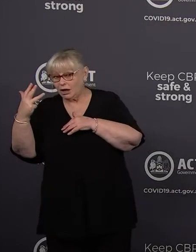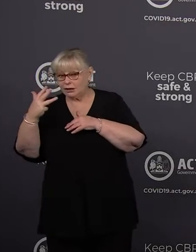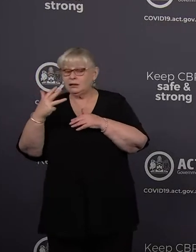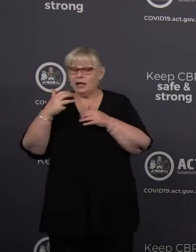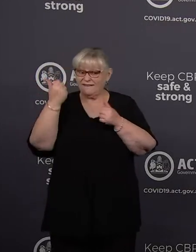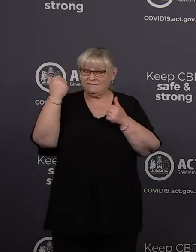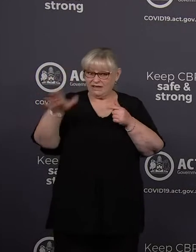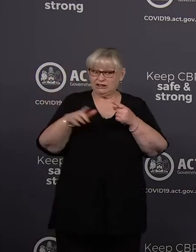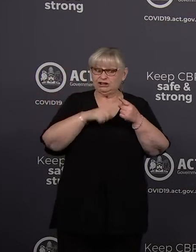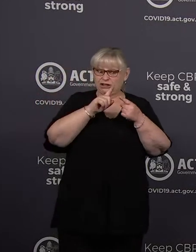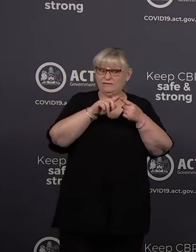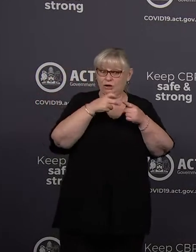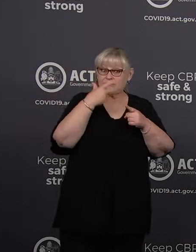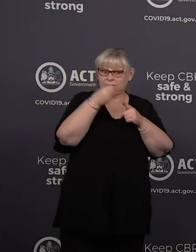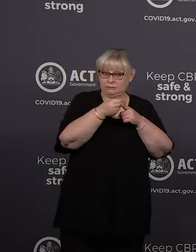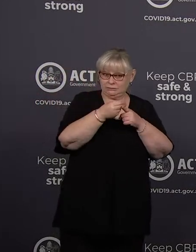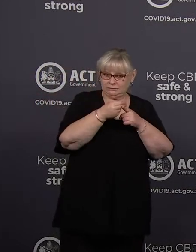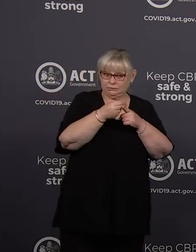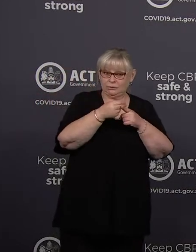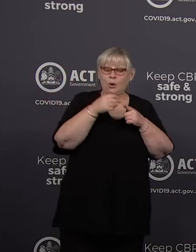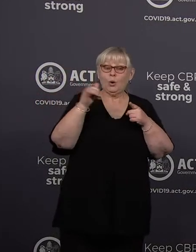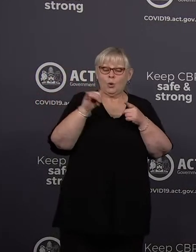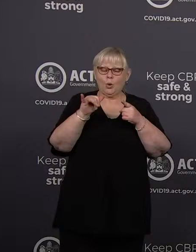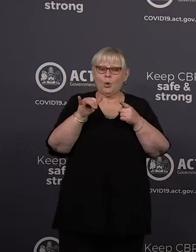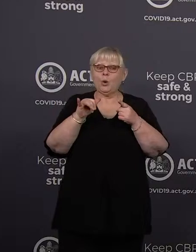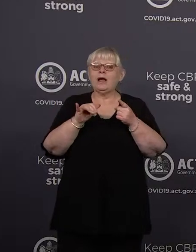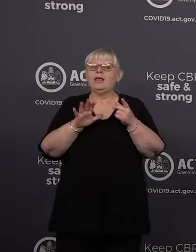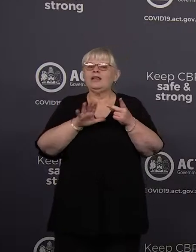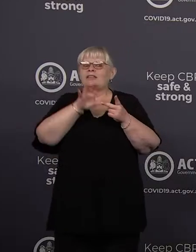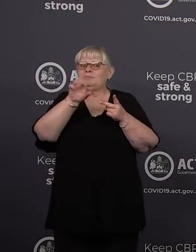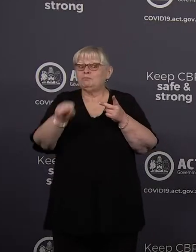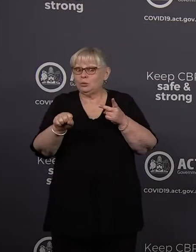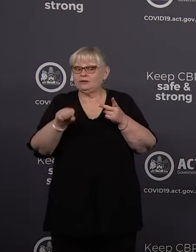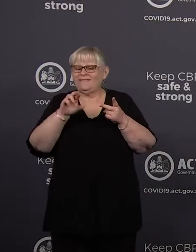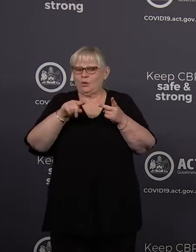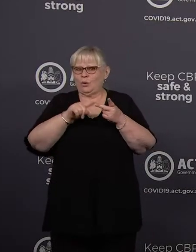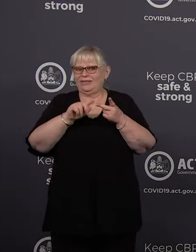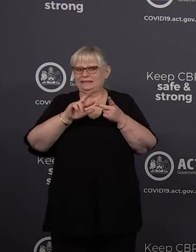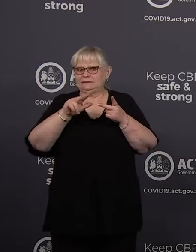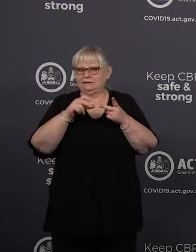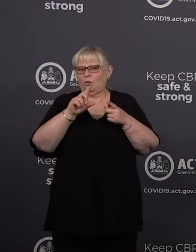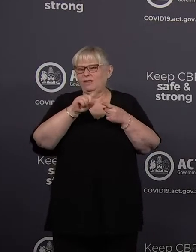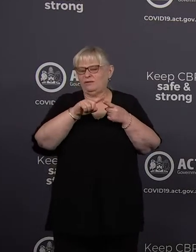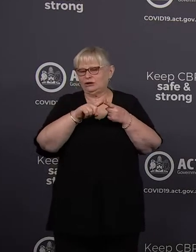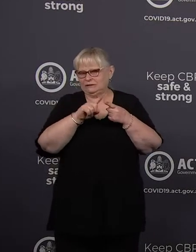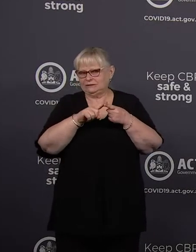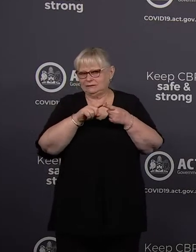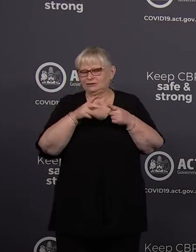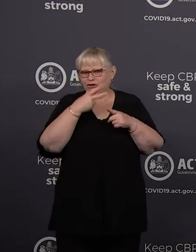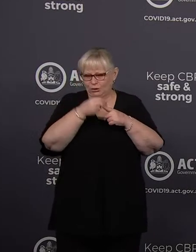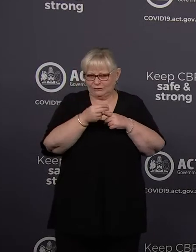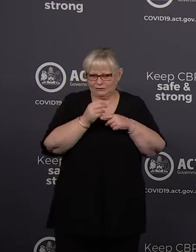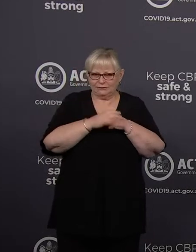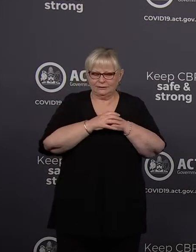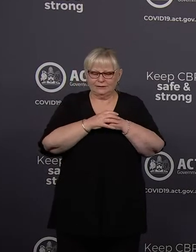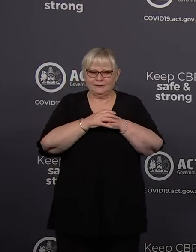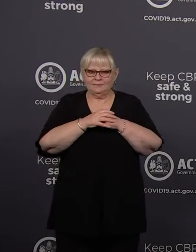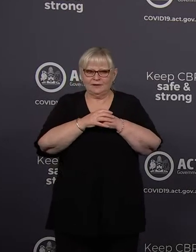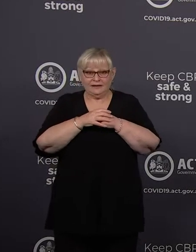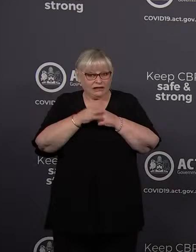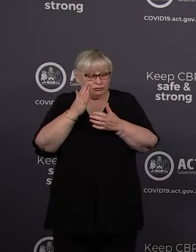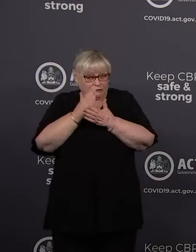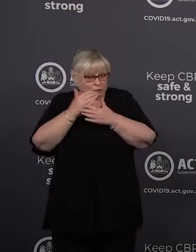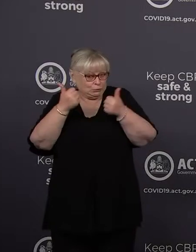dose of a vaccine or are booked for a first dose of the vaccine. That is very